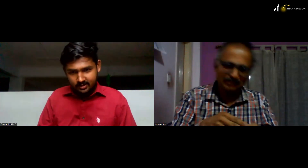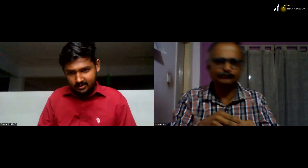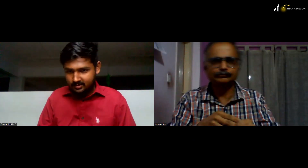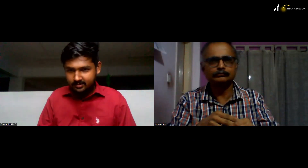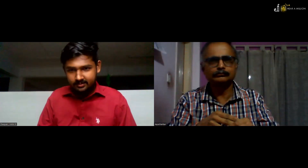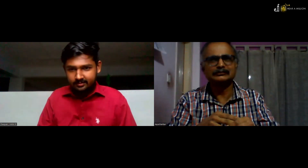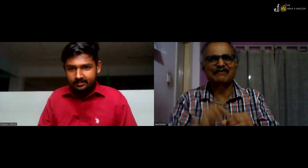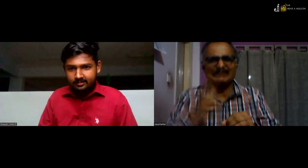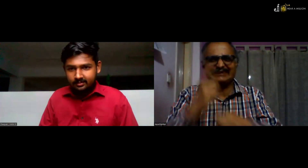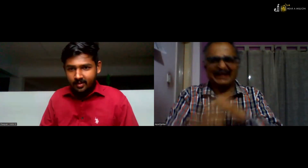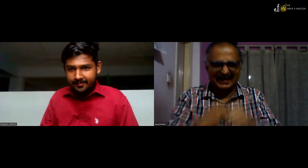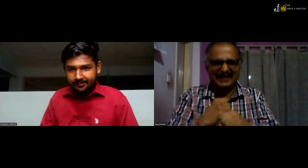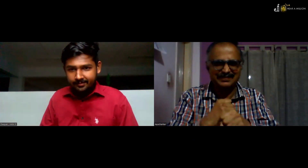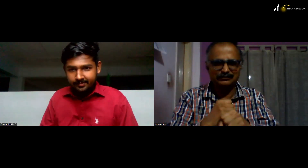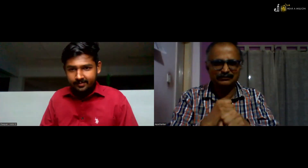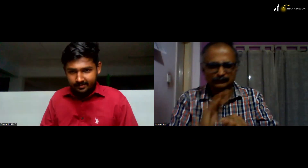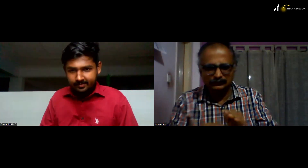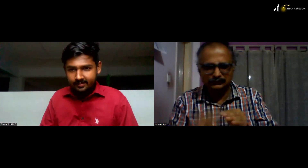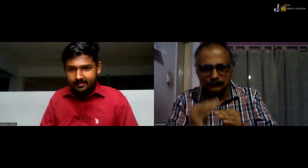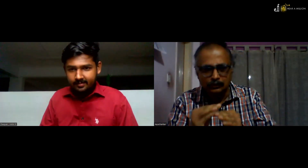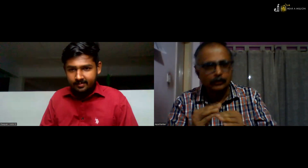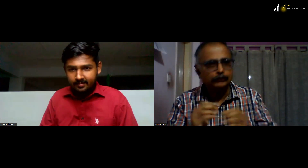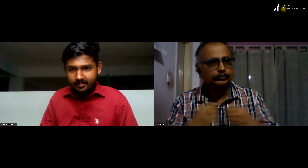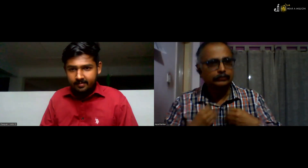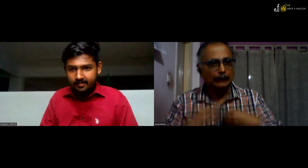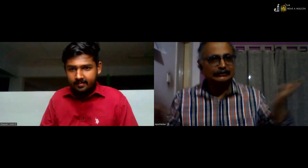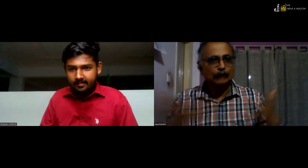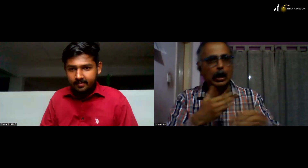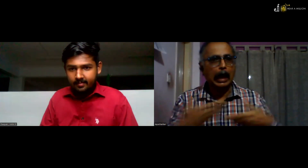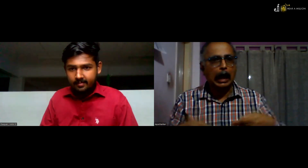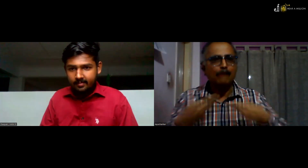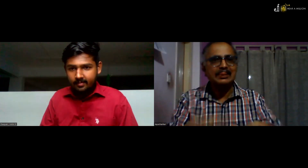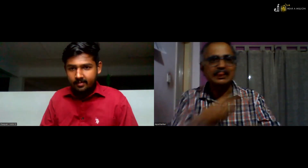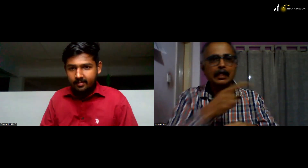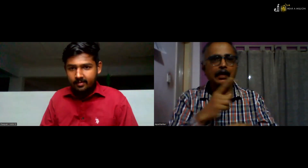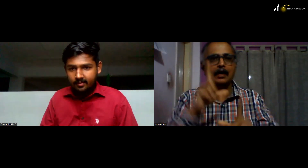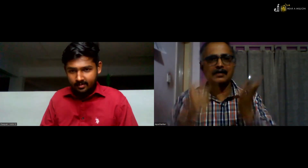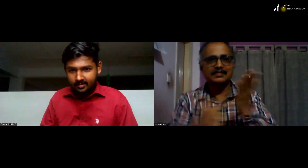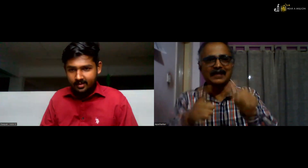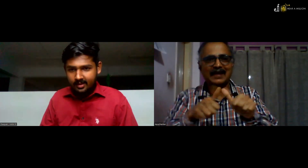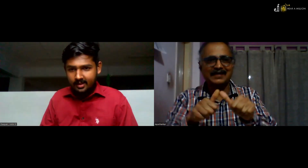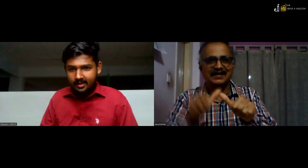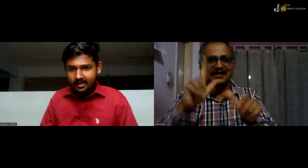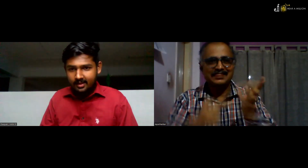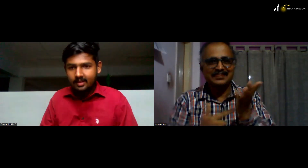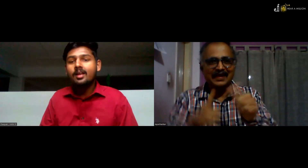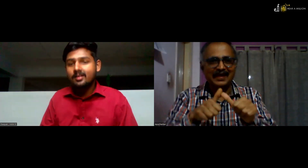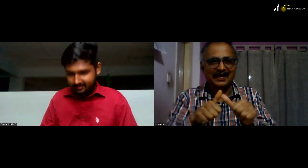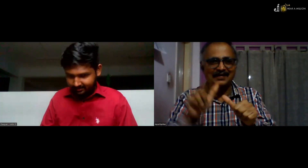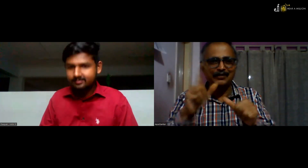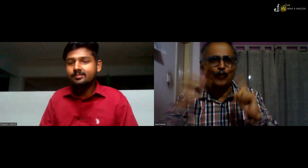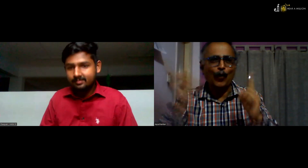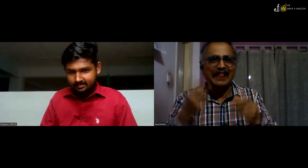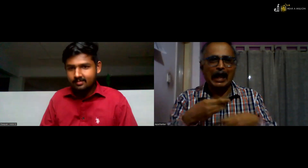working as a photographer in a firm, and when I joined it for a year, I felt that, oh, this is so surprisingly